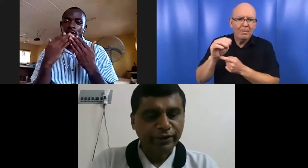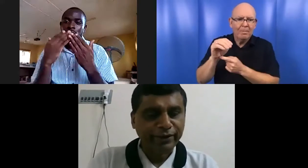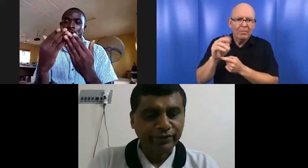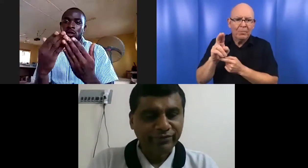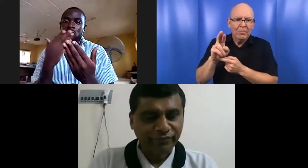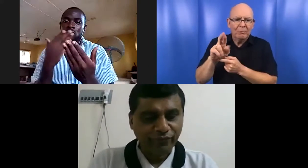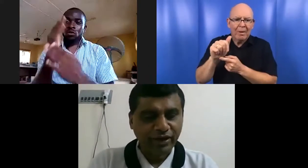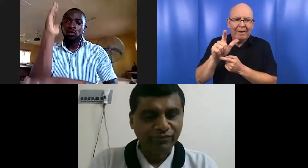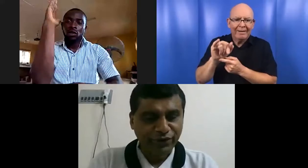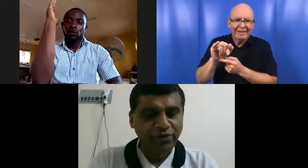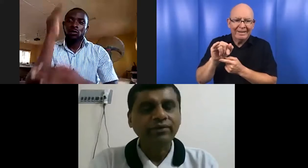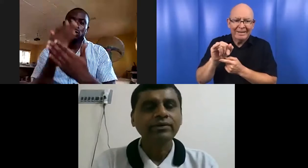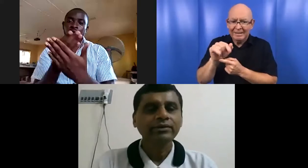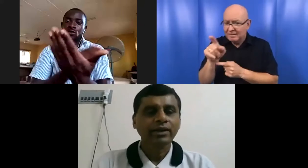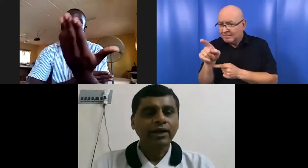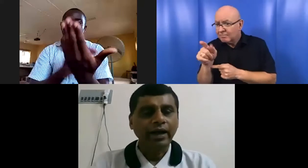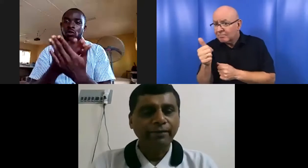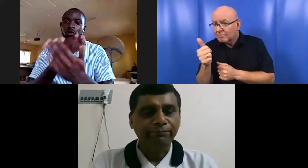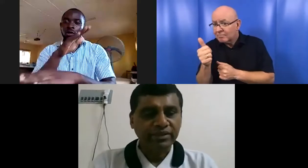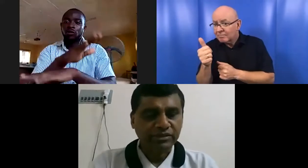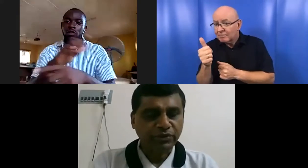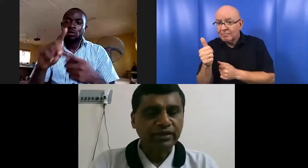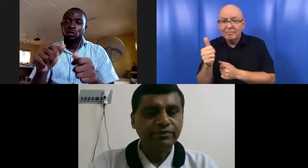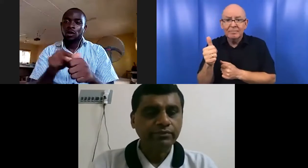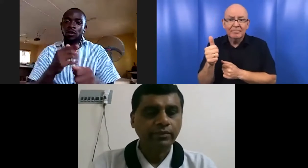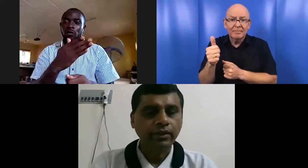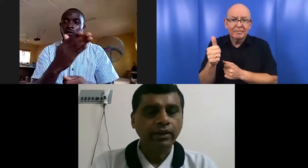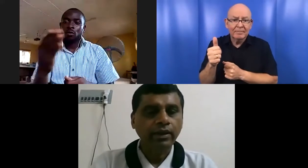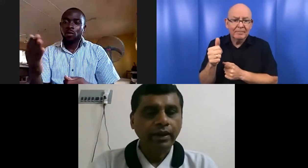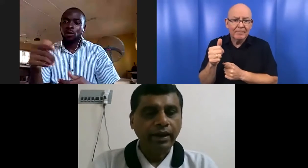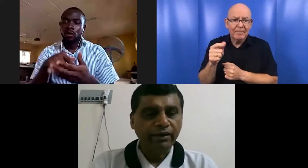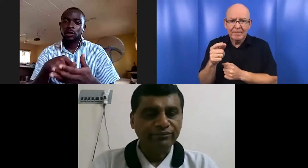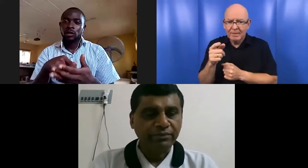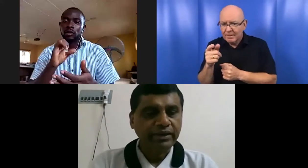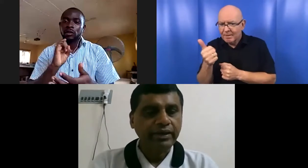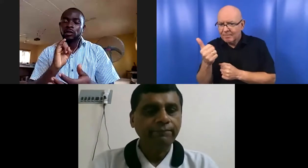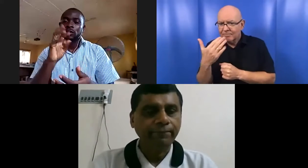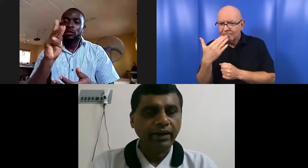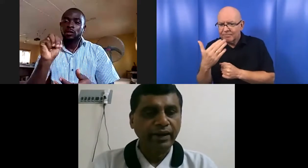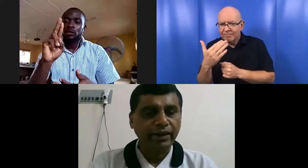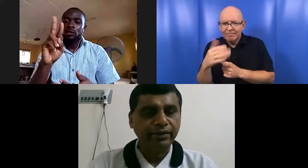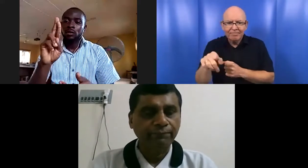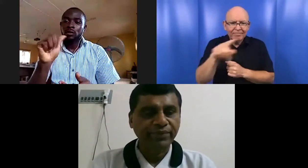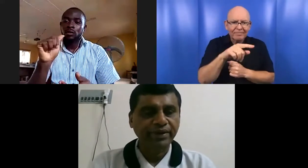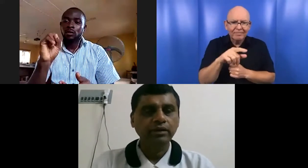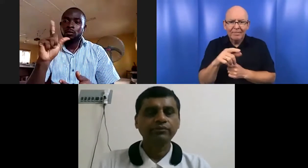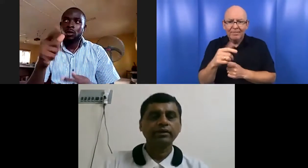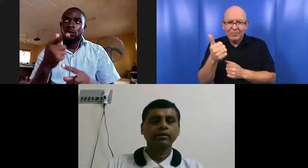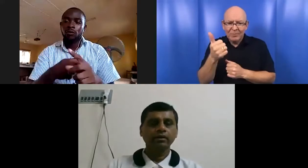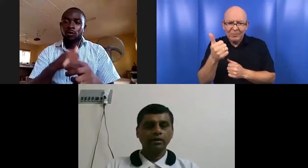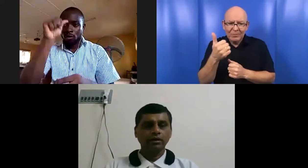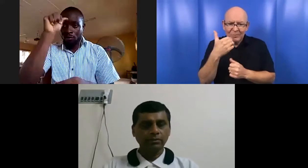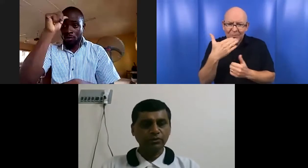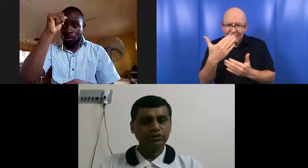good morning, good evening, wherever you are. This is Murali from India, and here we